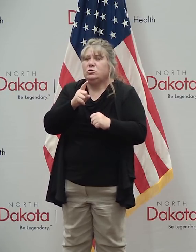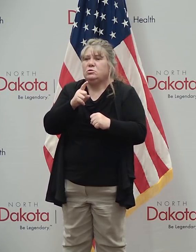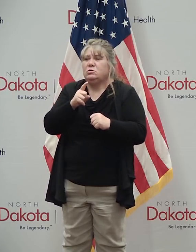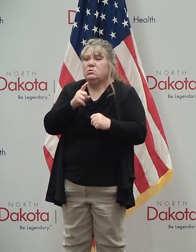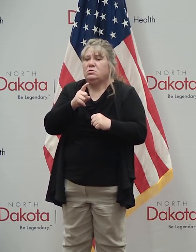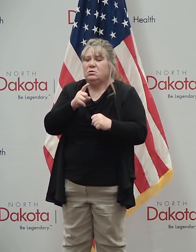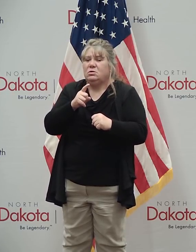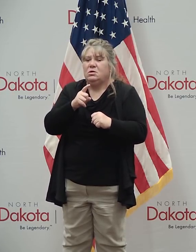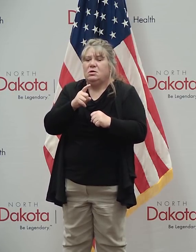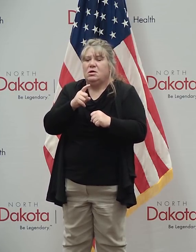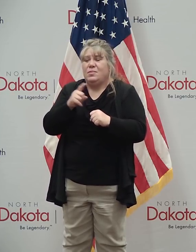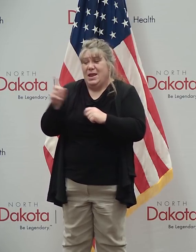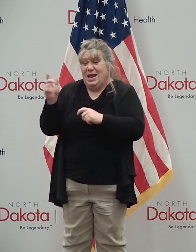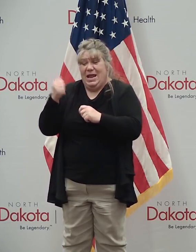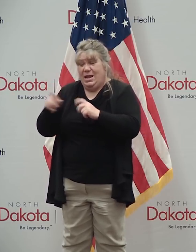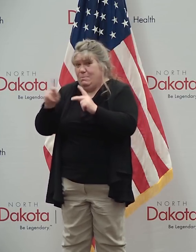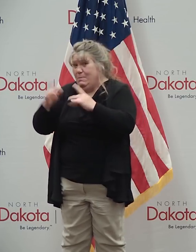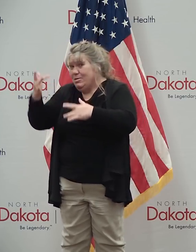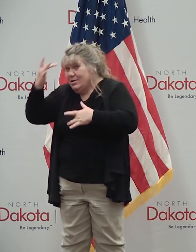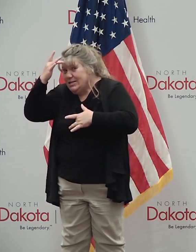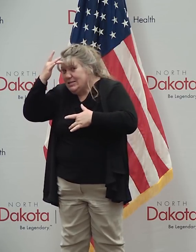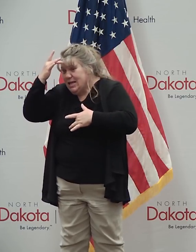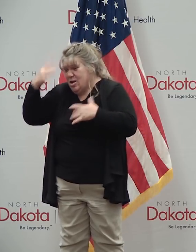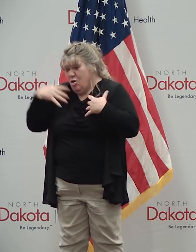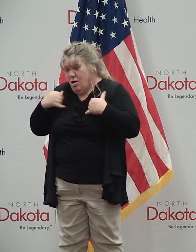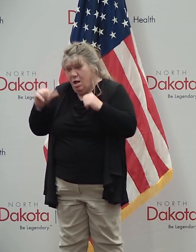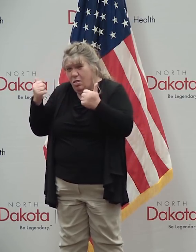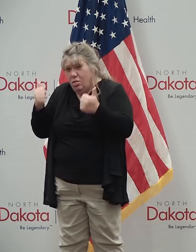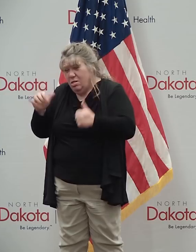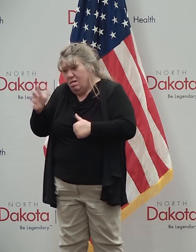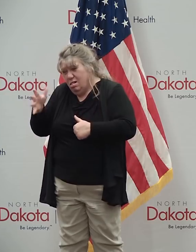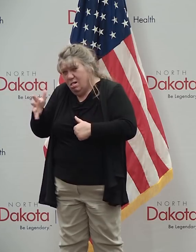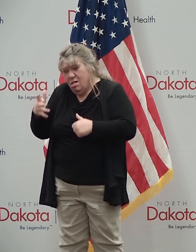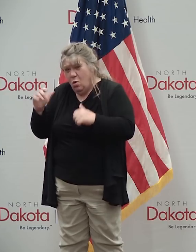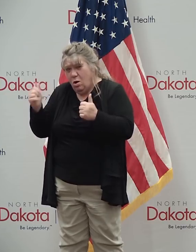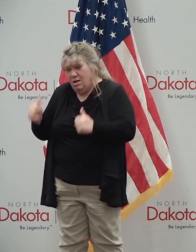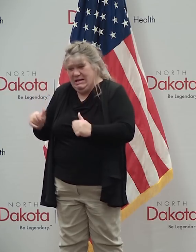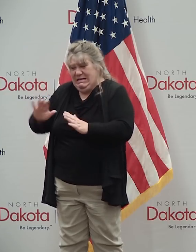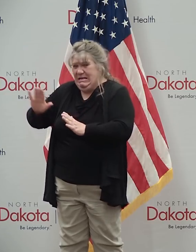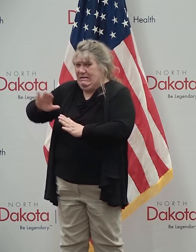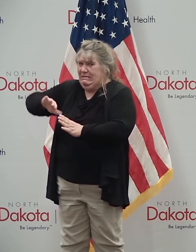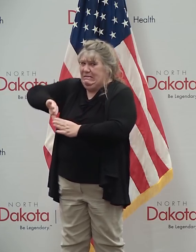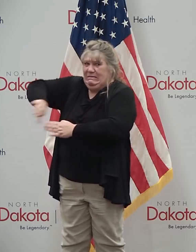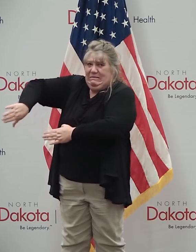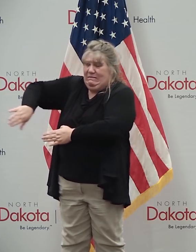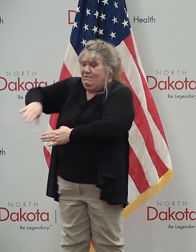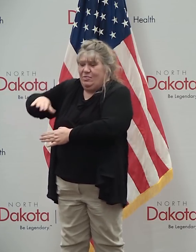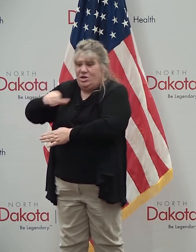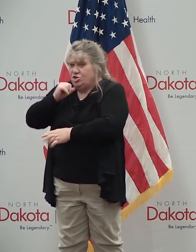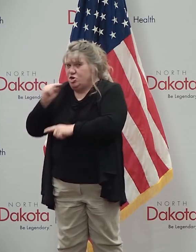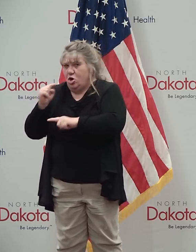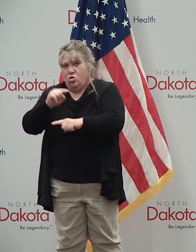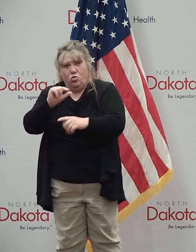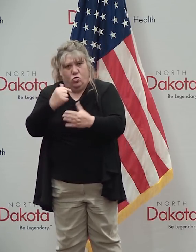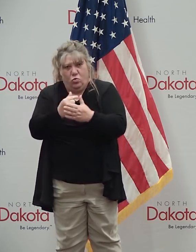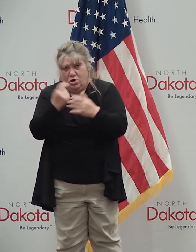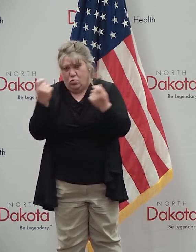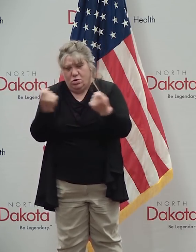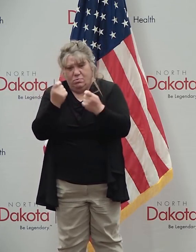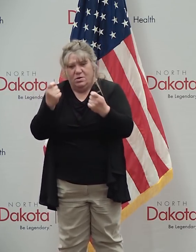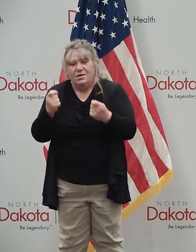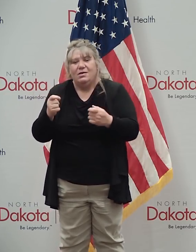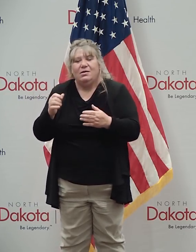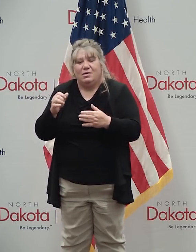that you can keep vulnerable populations from attending, discourage attendance, because that's,